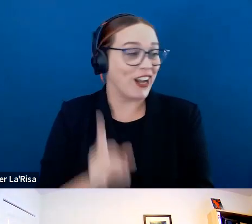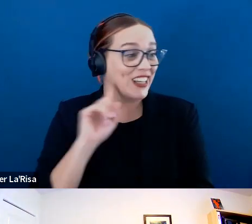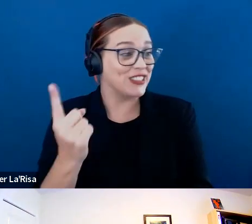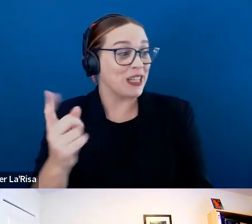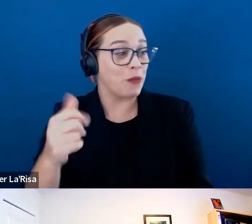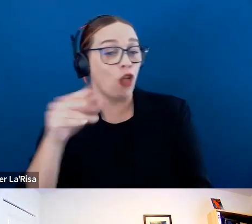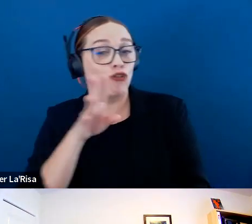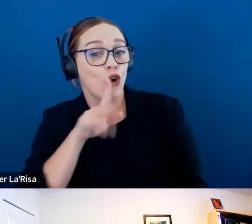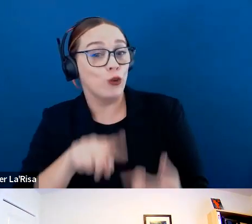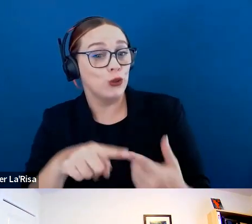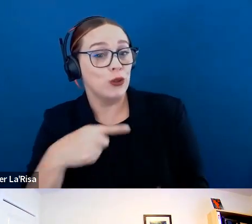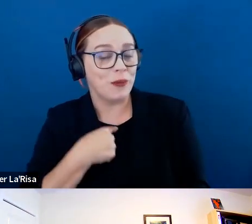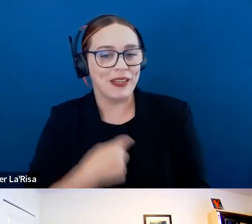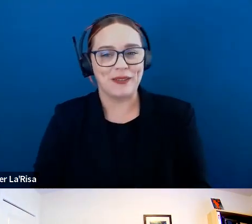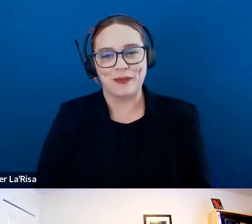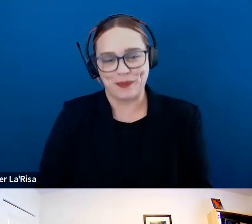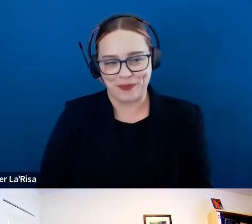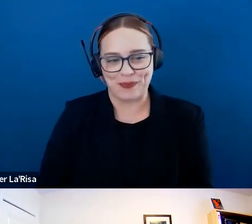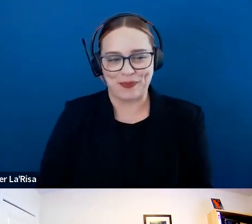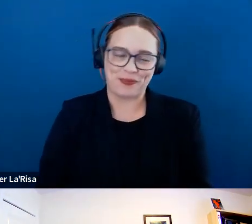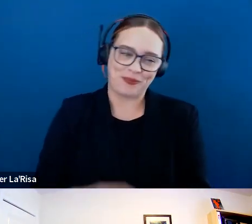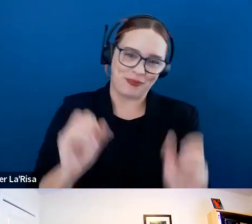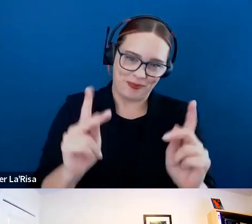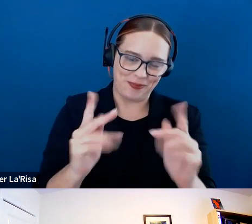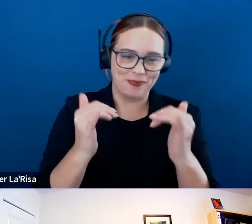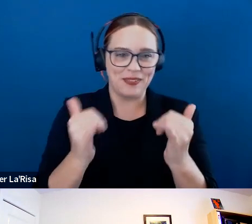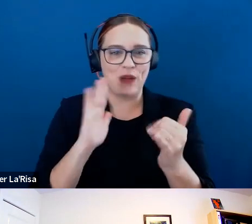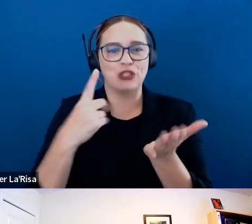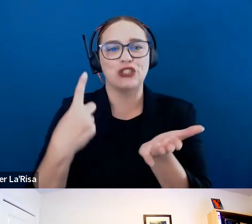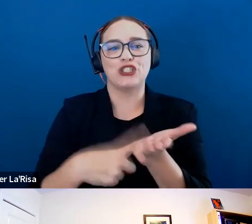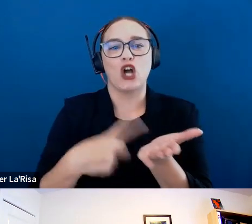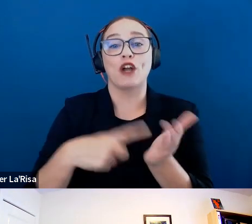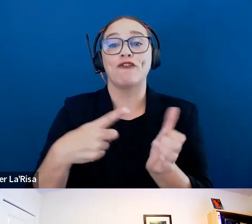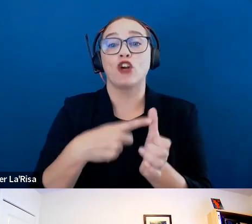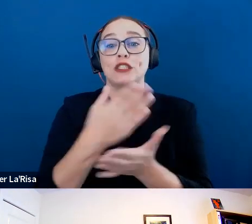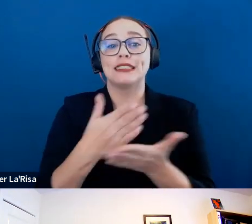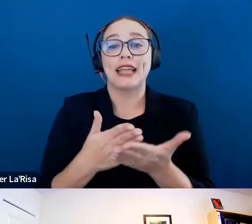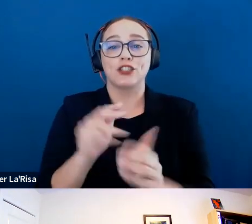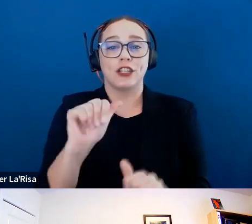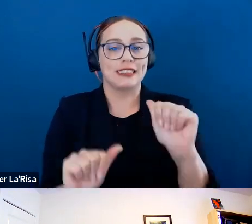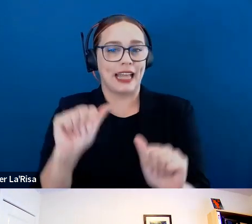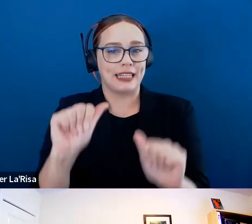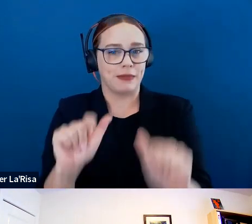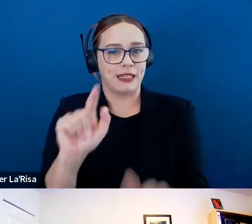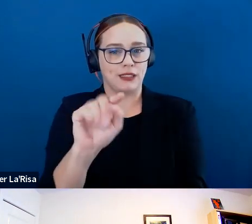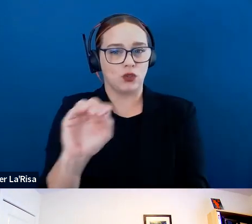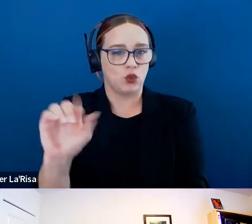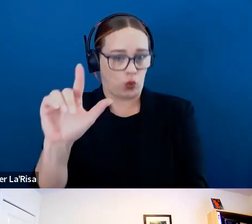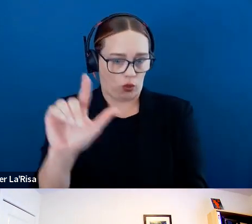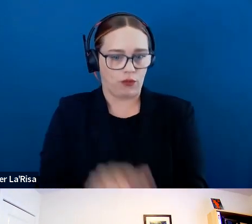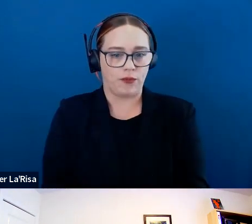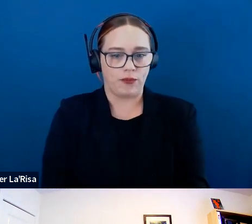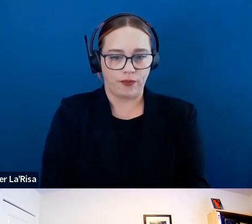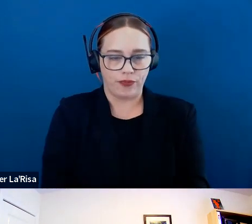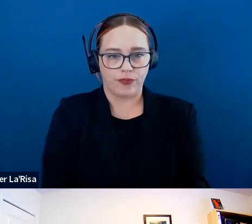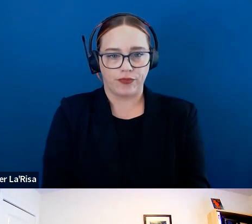So, okay, so I am going to talk about the first section of the assessment tool. And so